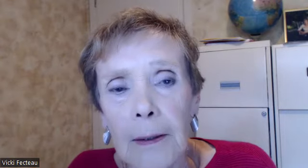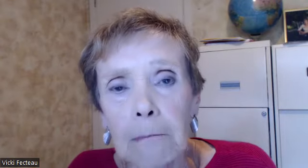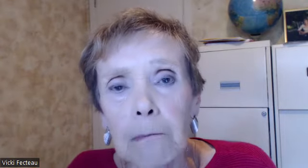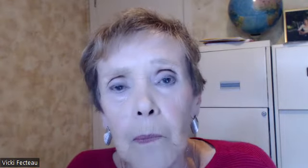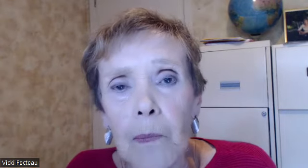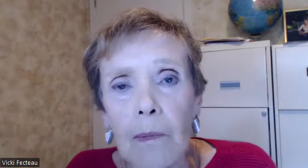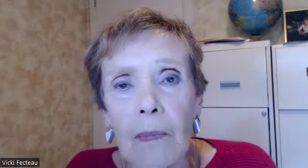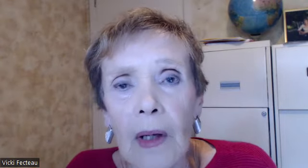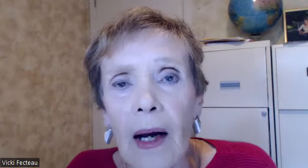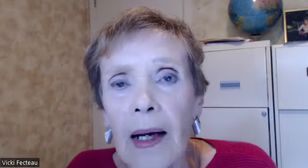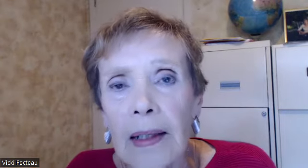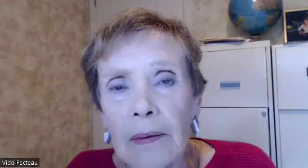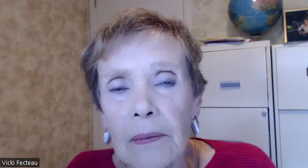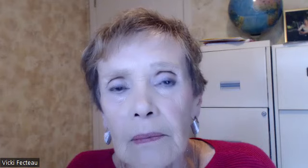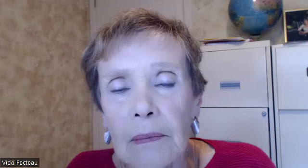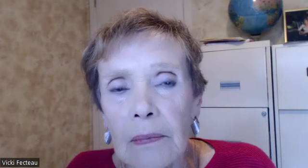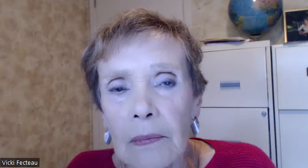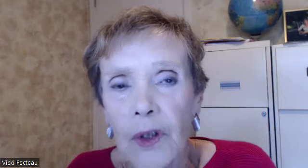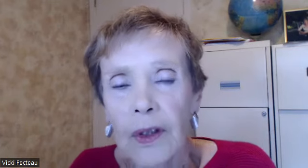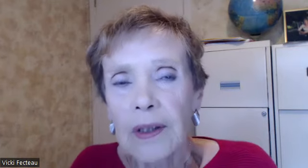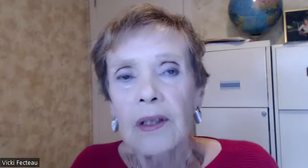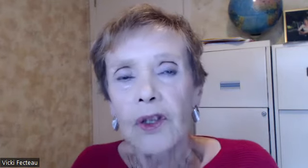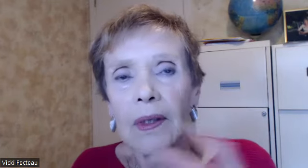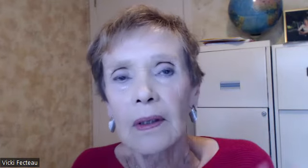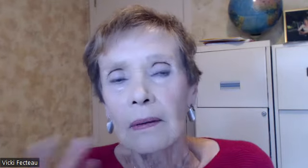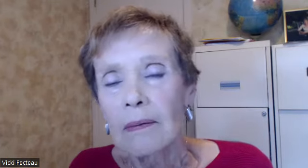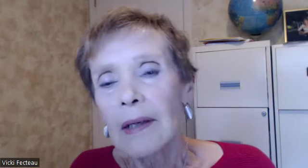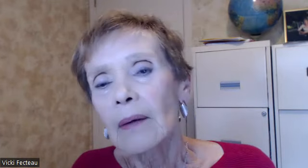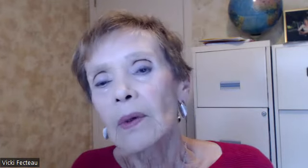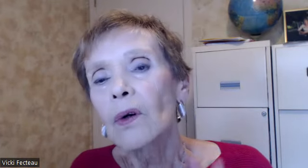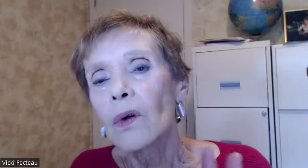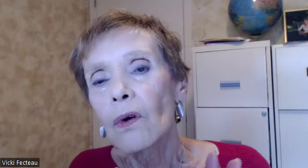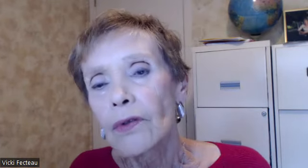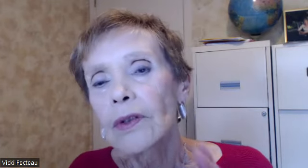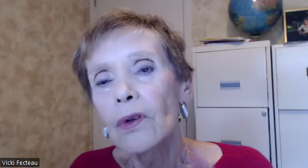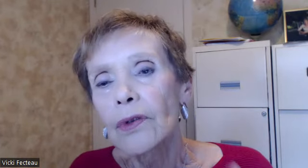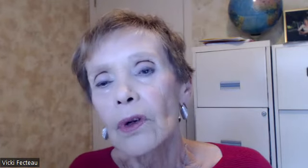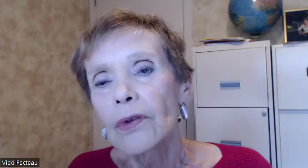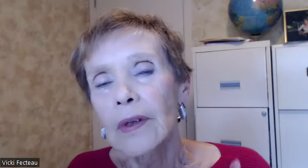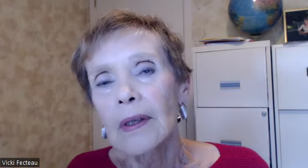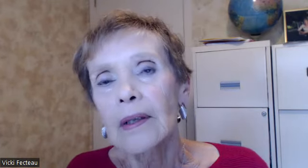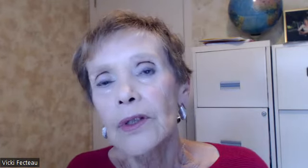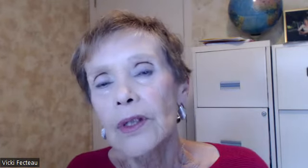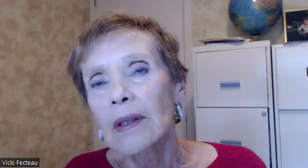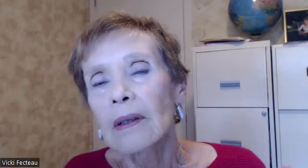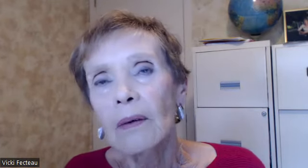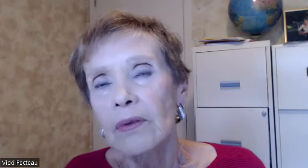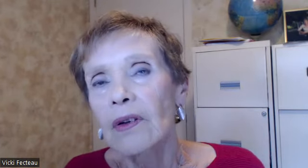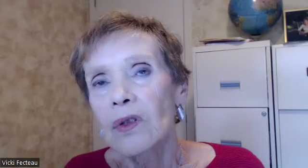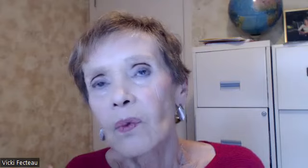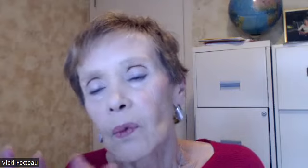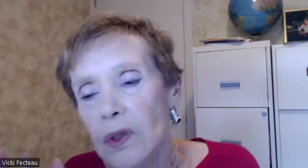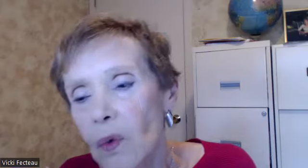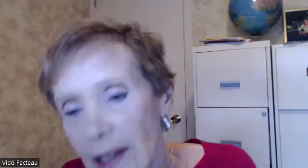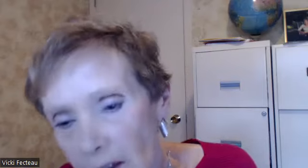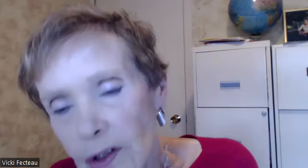um, I sort of did a drill. Like I would go over and over and over the letters. Like if I was waiting for